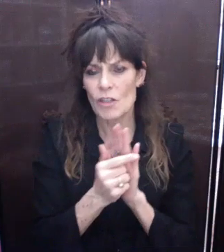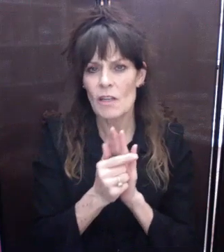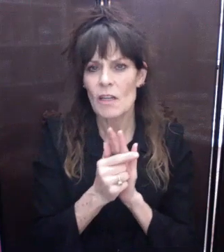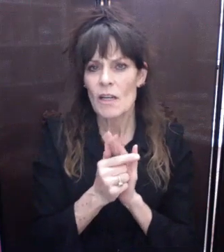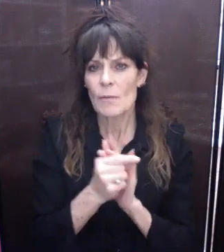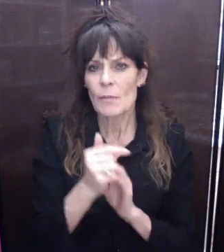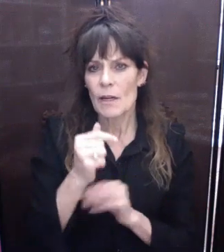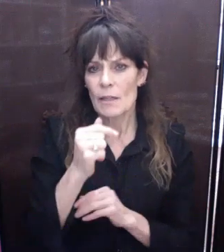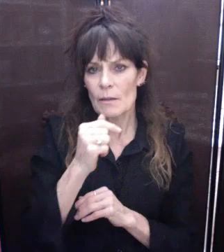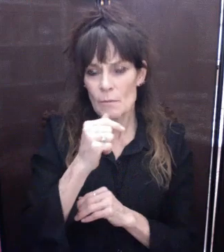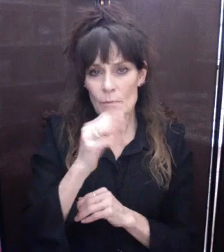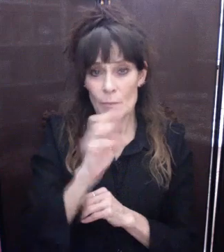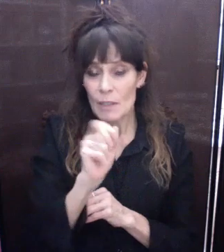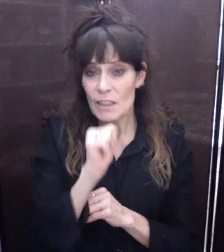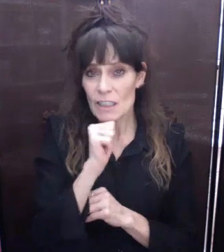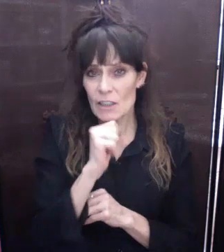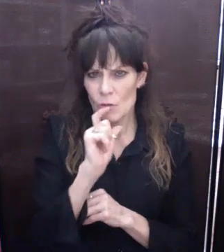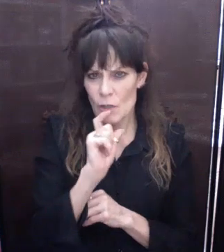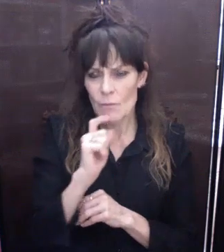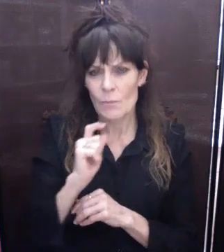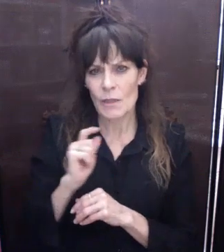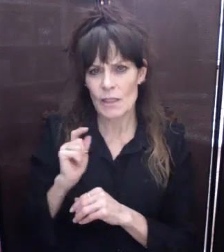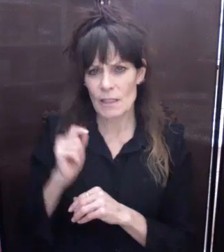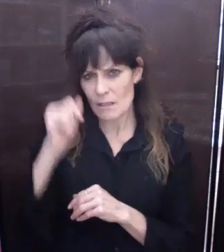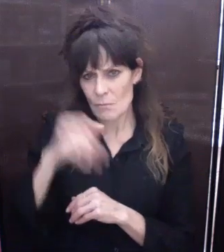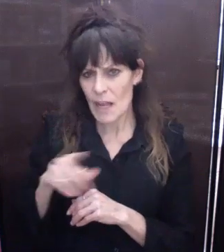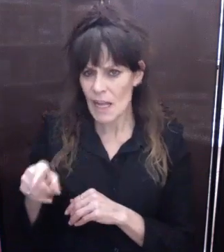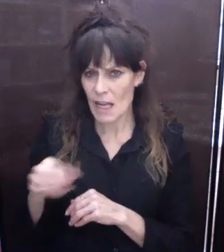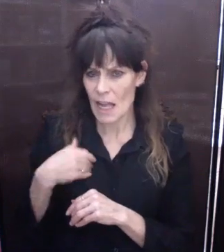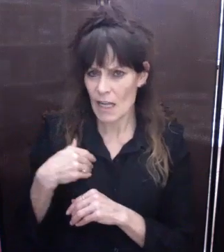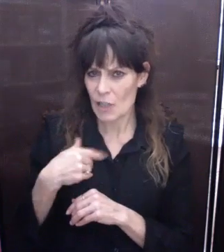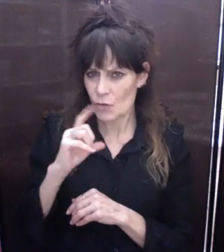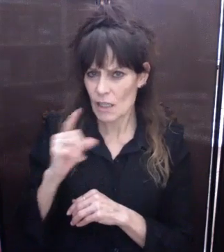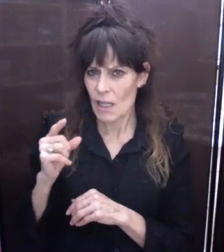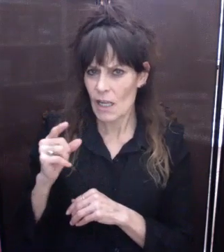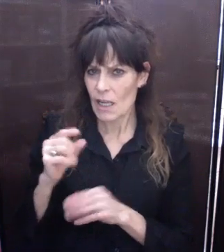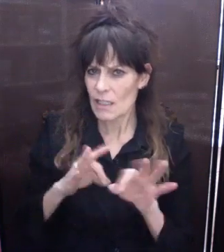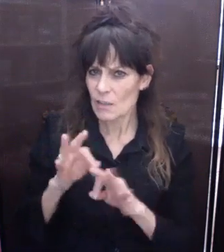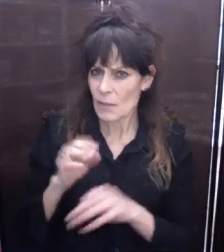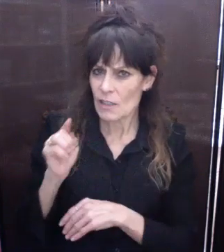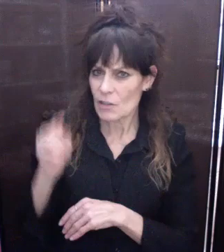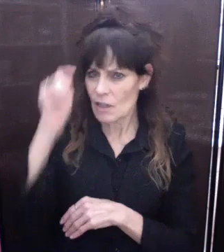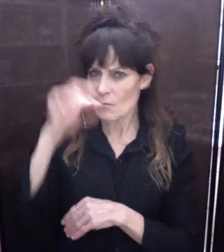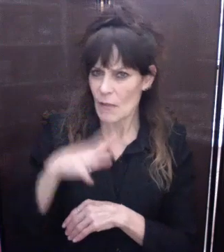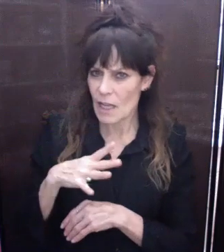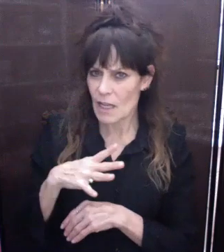or a beer, and Bill explained to him that he was an alcoholic and one of those kind that can't manage even one